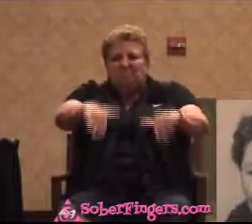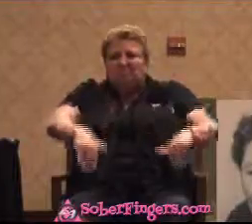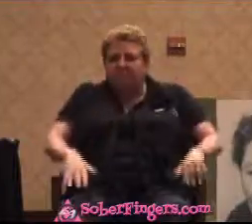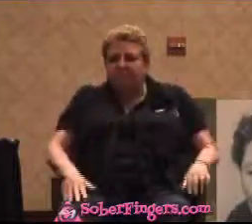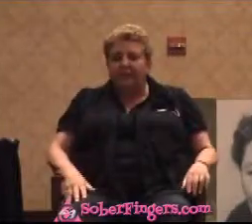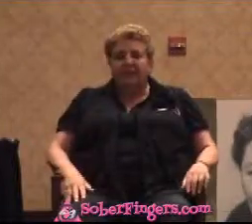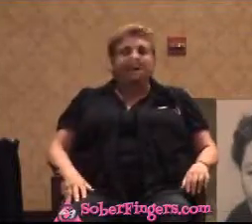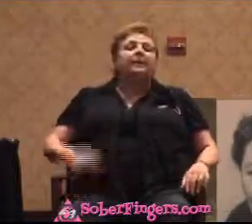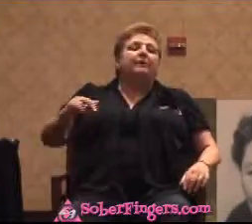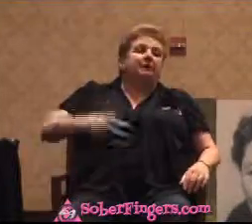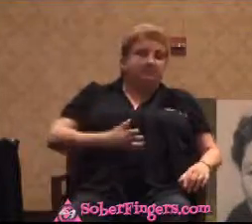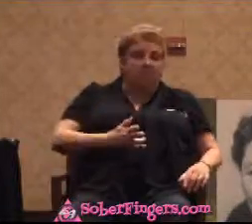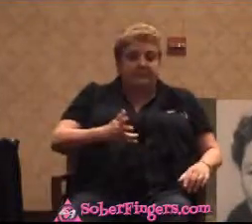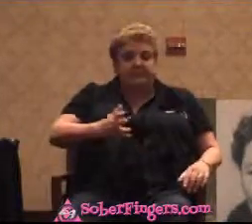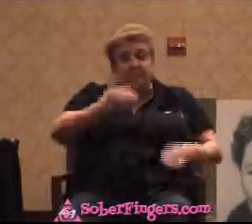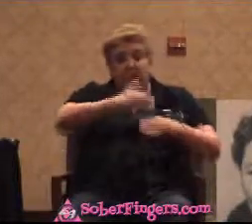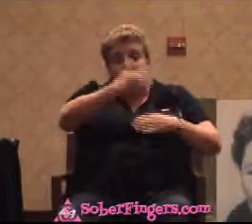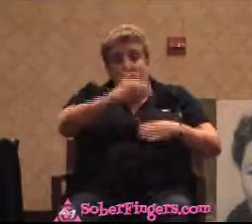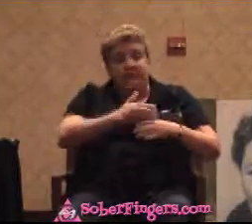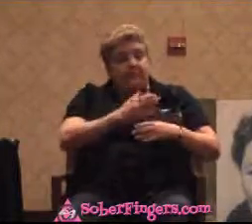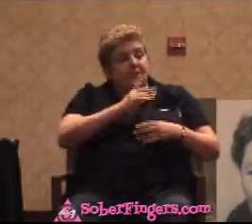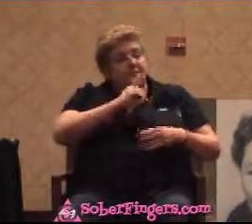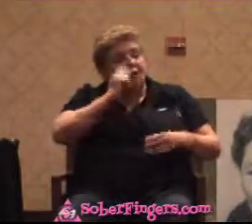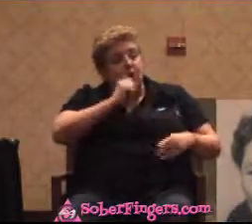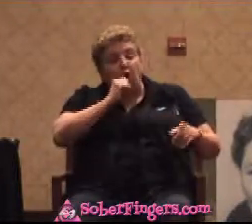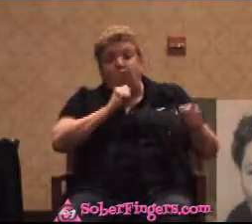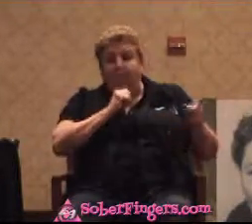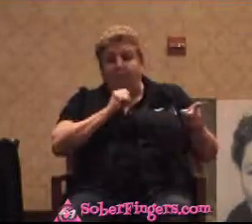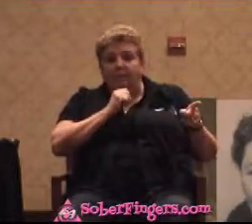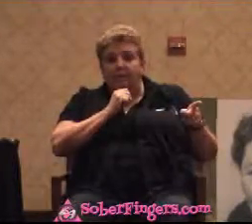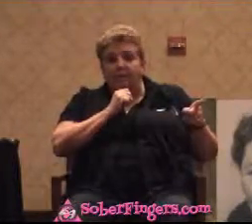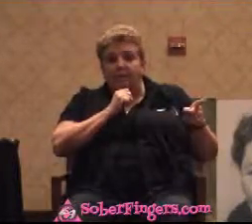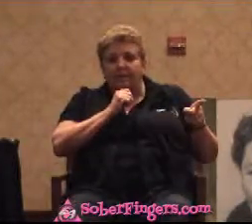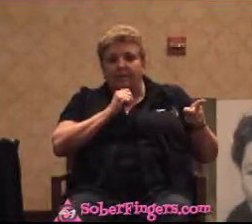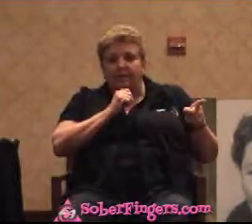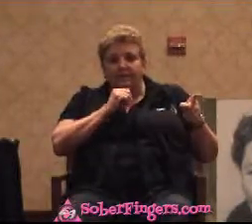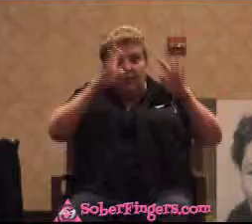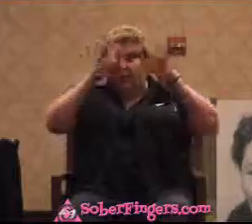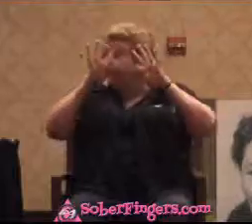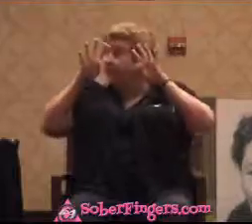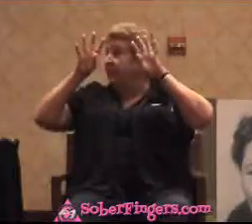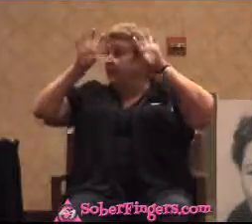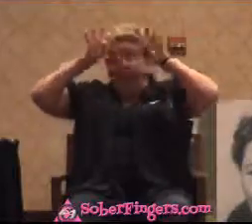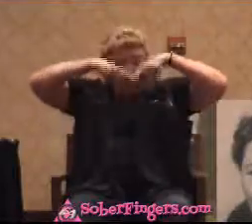pull around to the other window, and there's some girl, at the next window with eyelashes like this. She's,